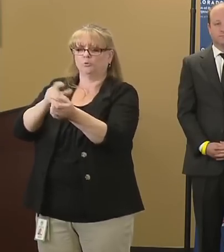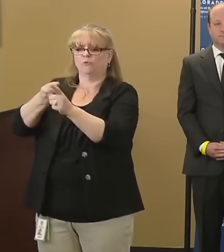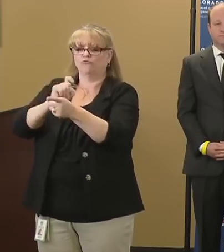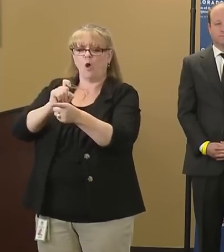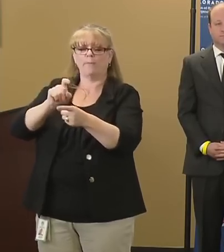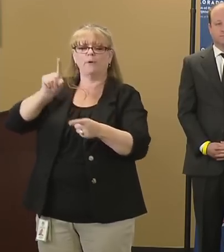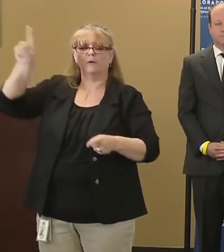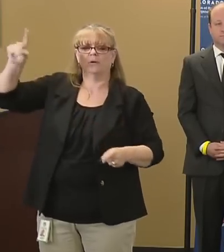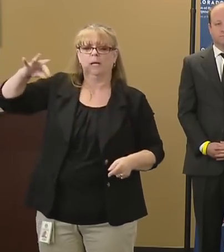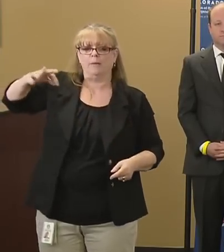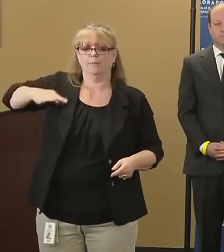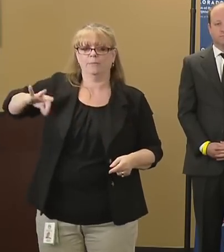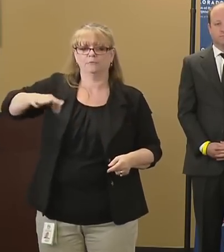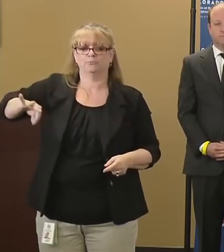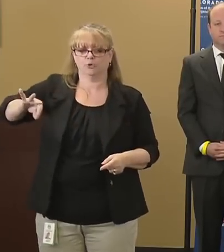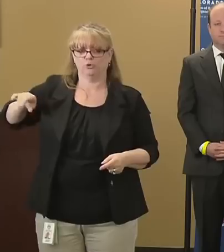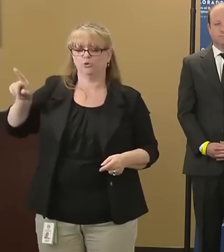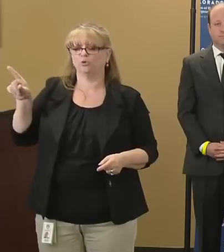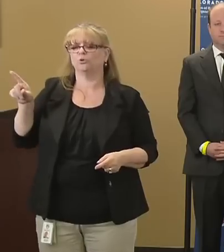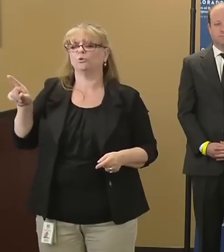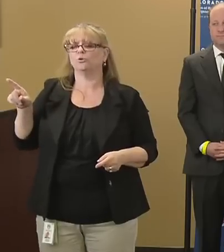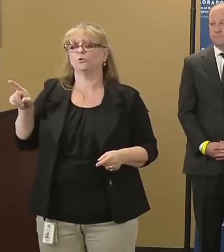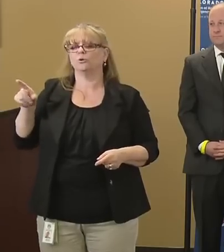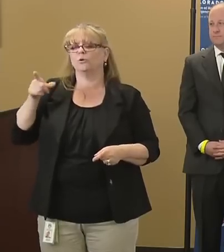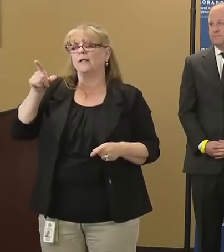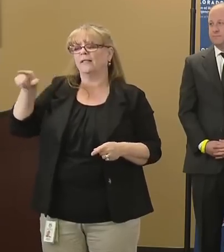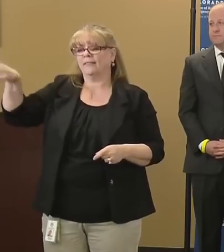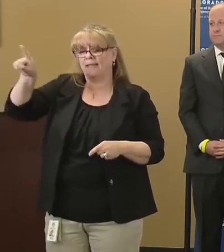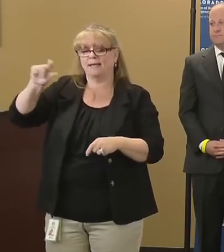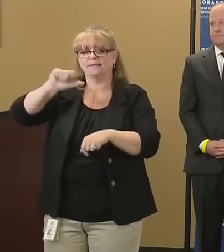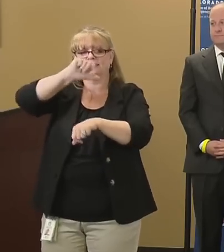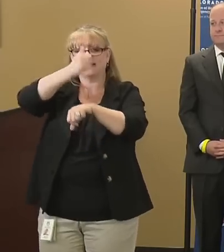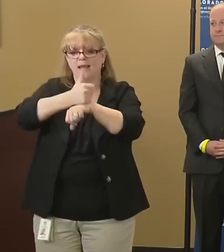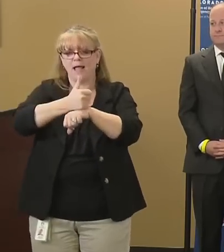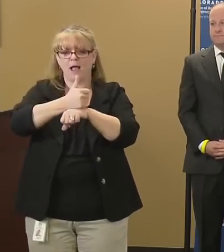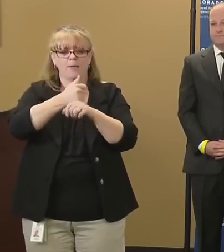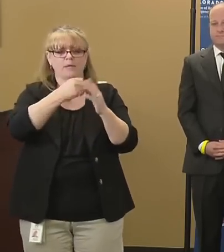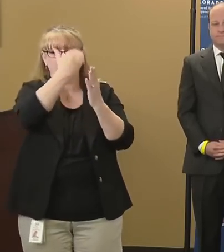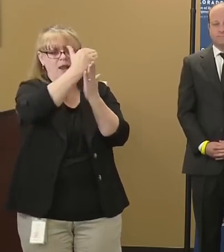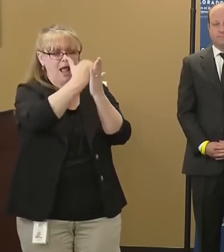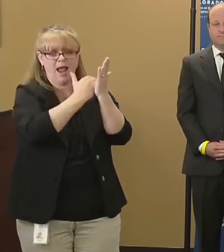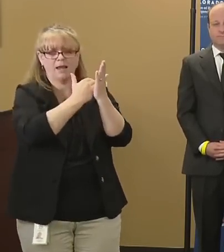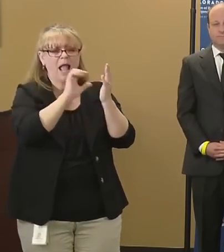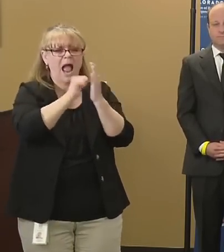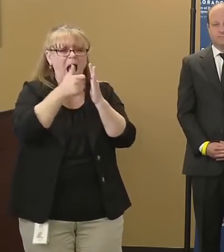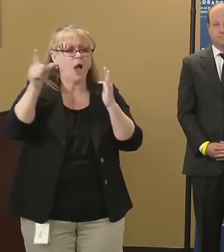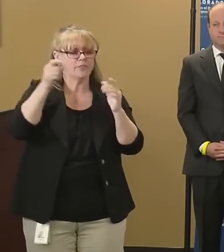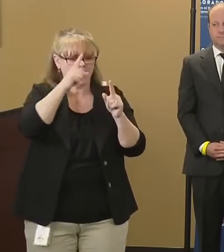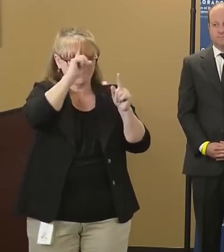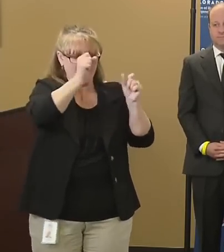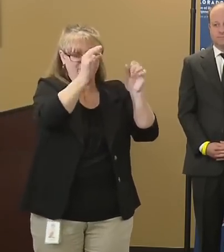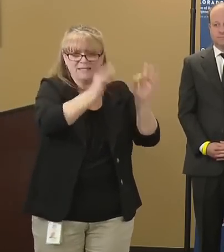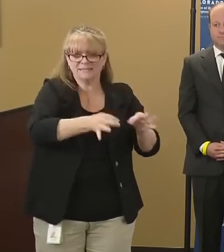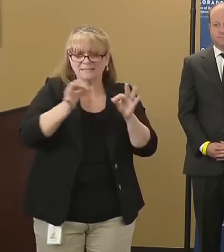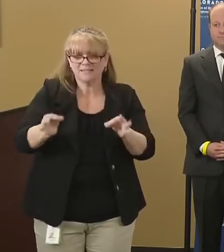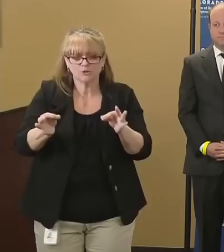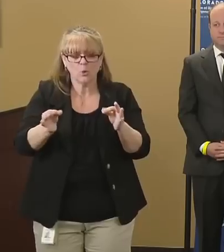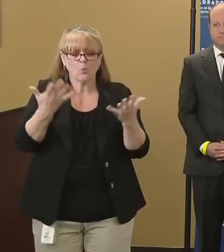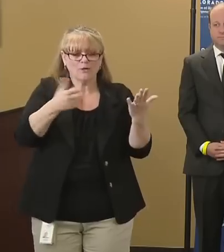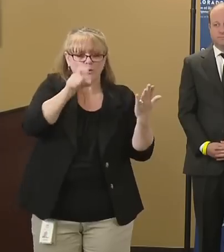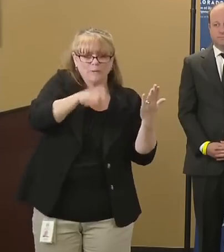with a kind of guideline templates of how these decisions would be made if we need to make them. As I said,